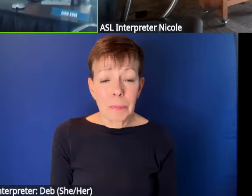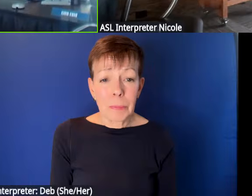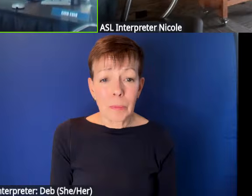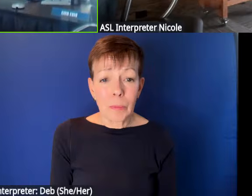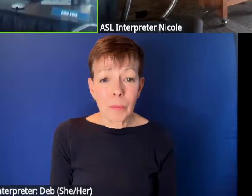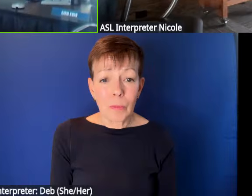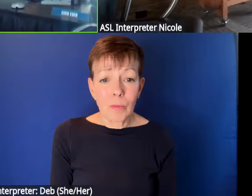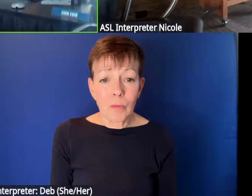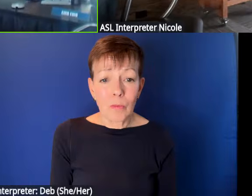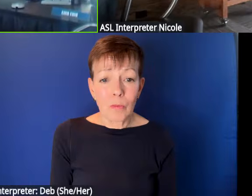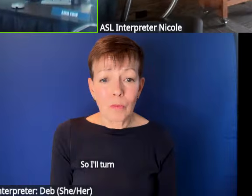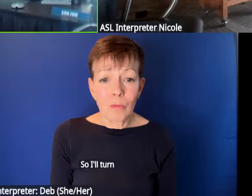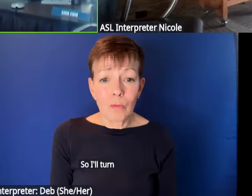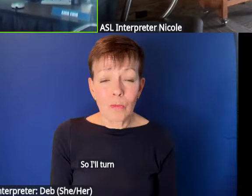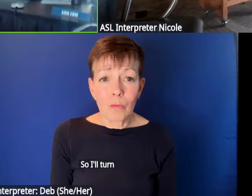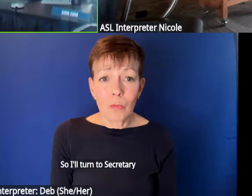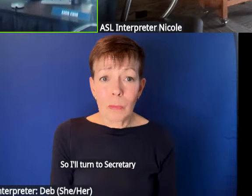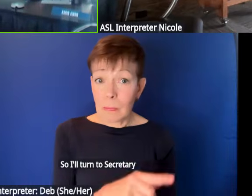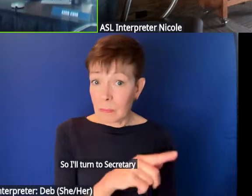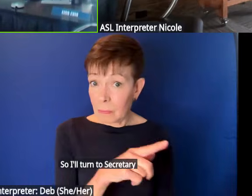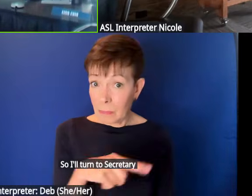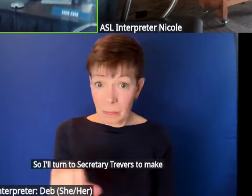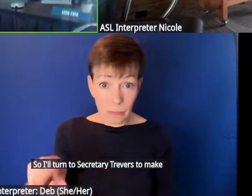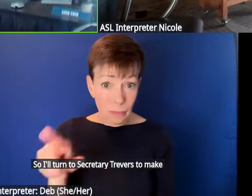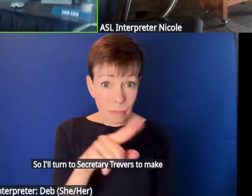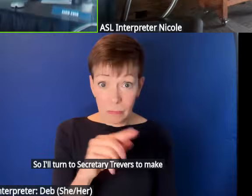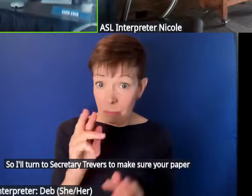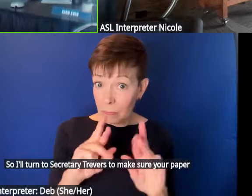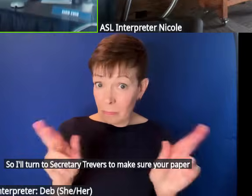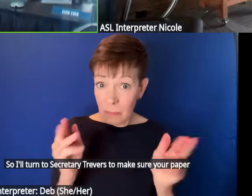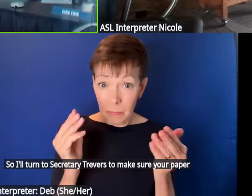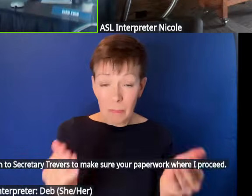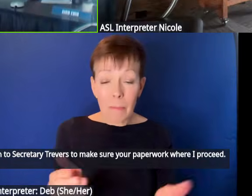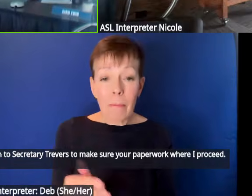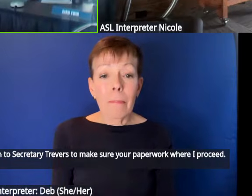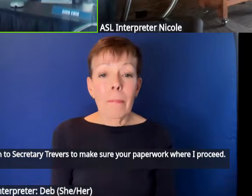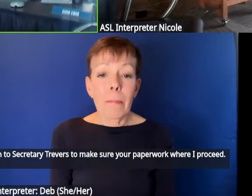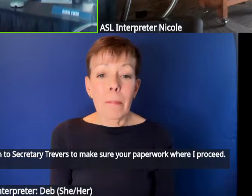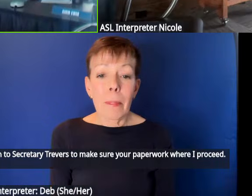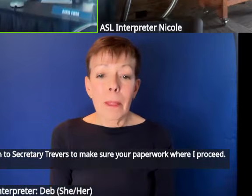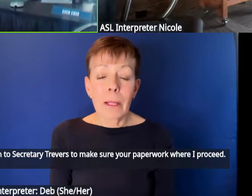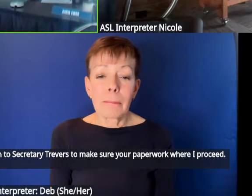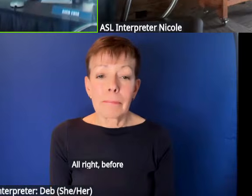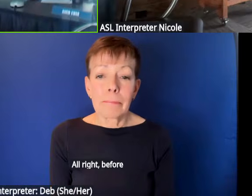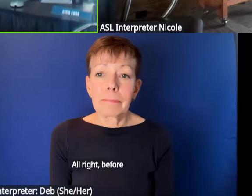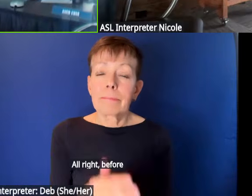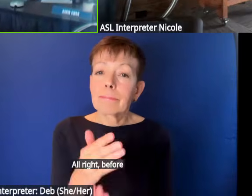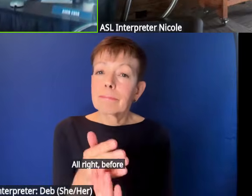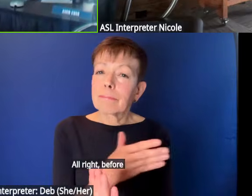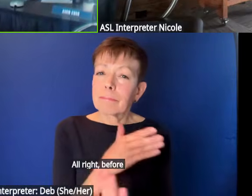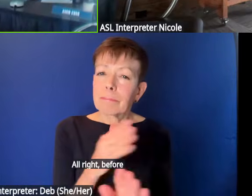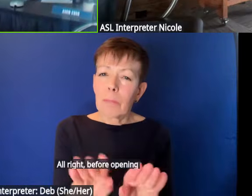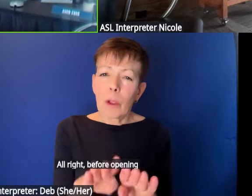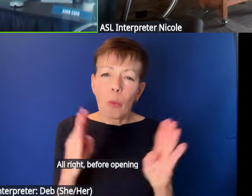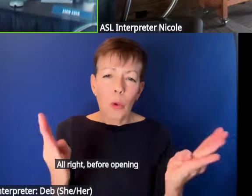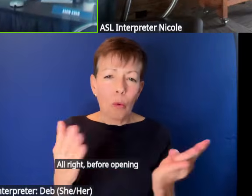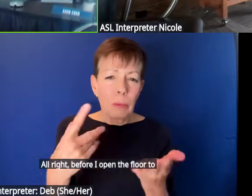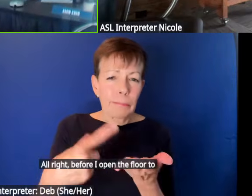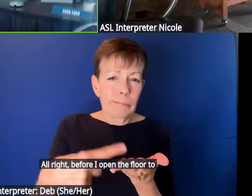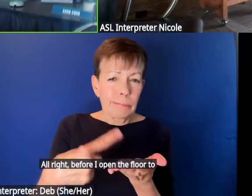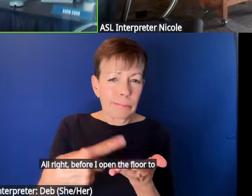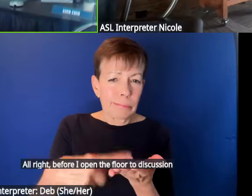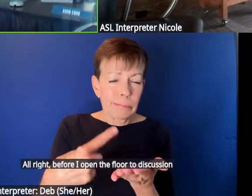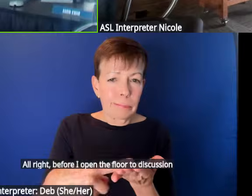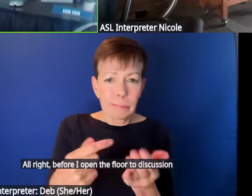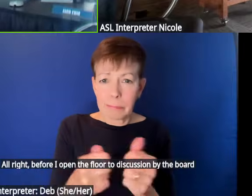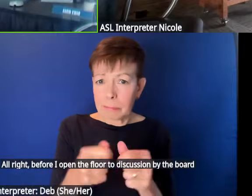So I'm turning to Secretary Treasurer to make sure you're good before I proceed. Okay. All right, before I open the floor to discussion by